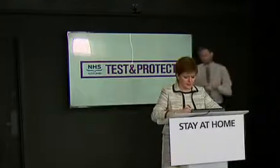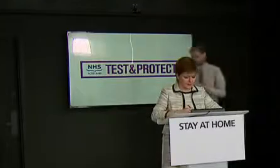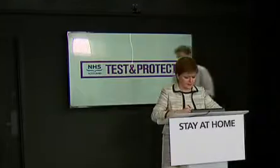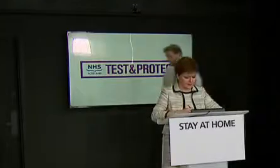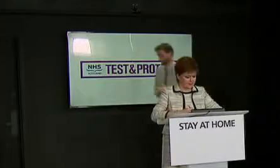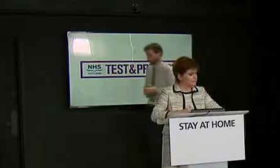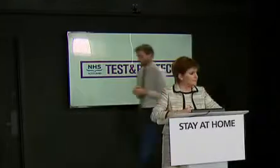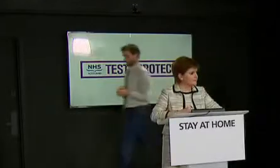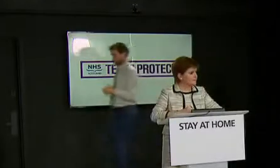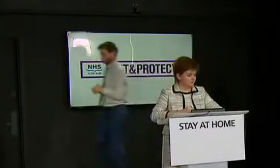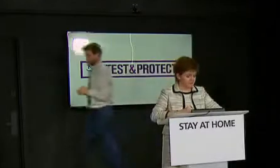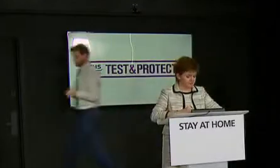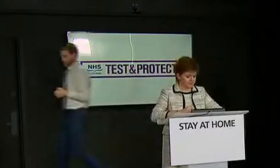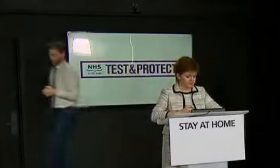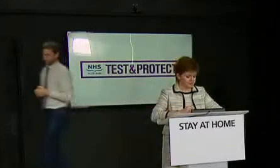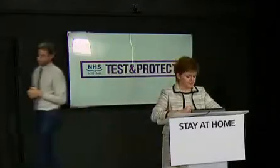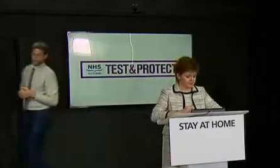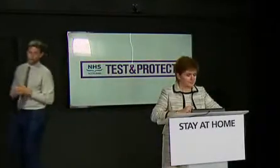Smith from Bower.